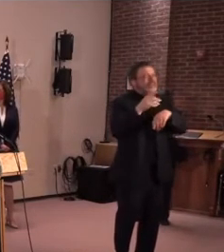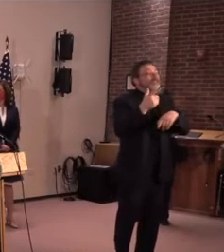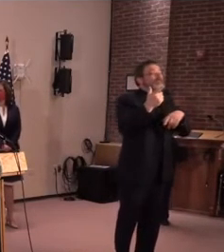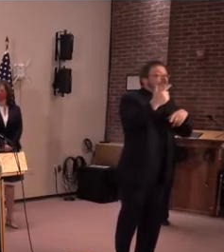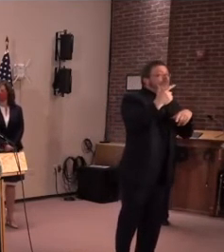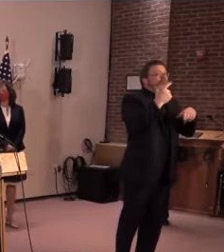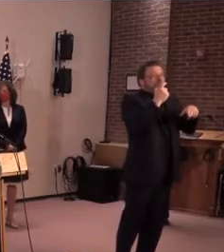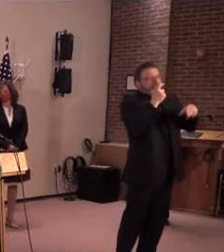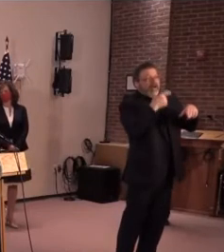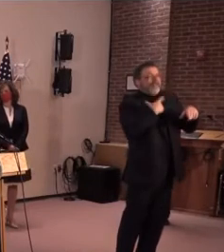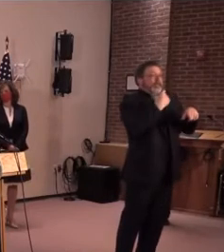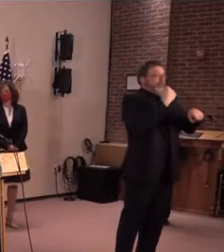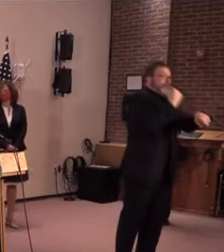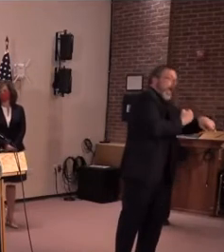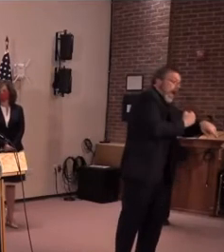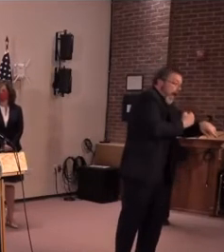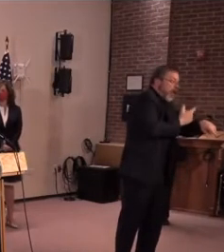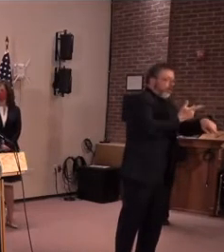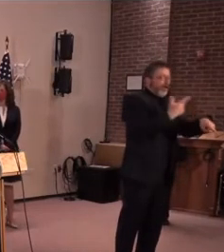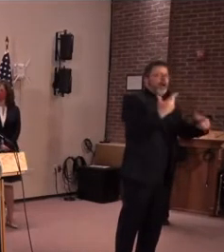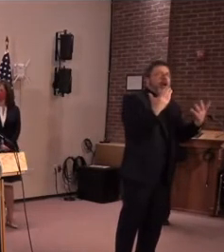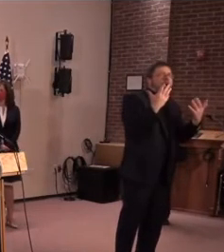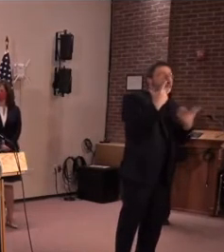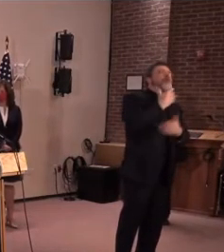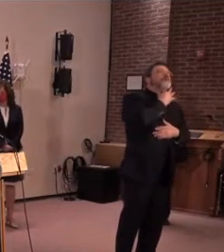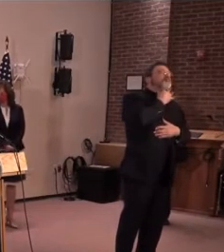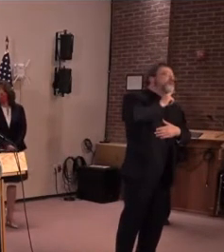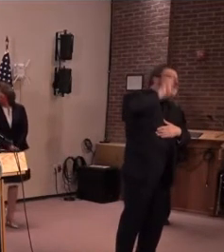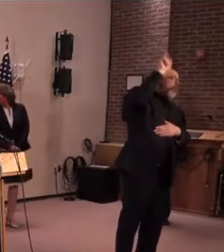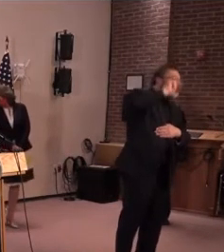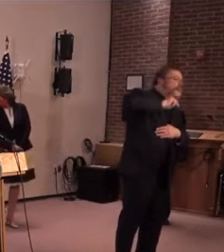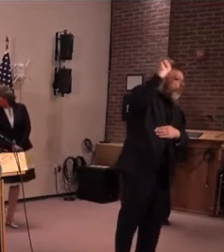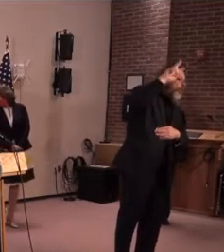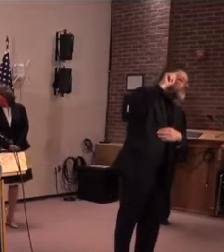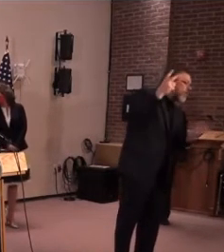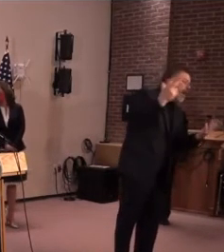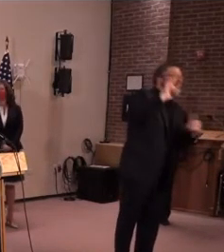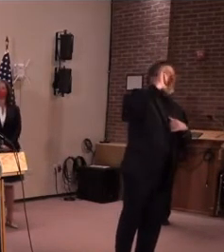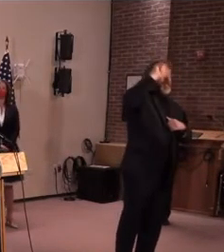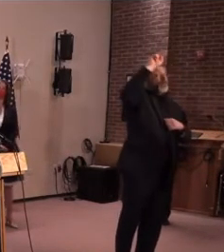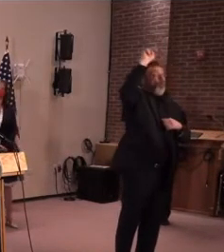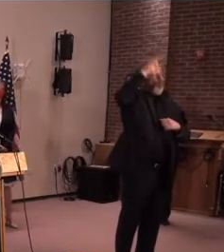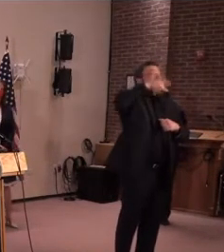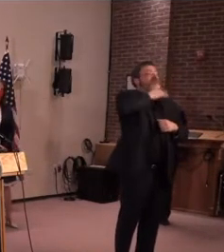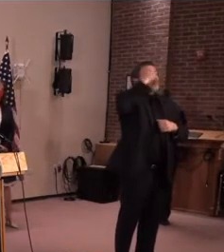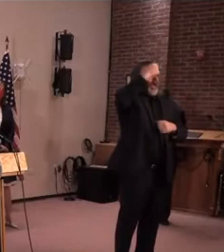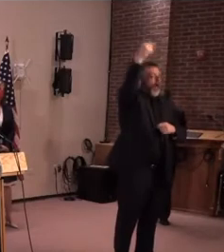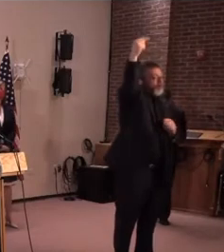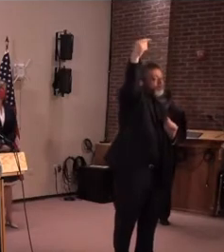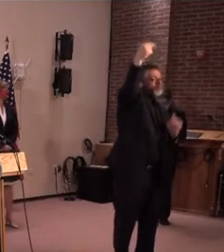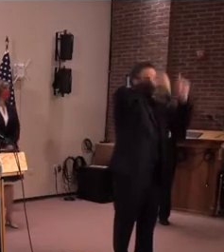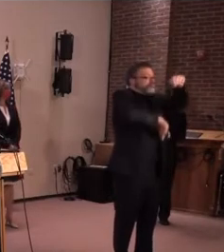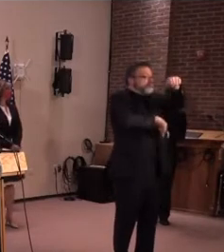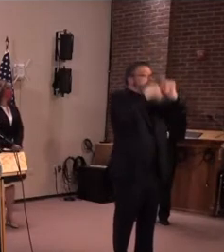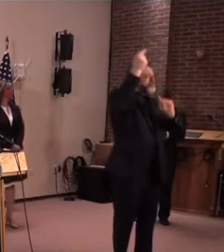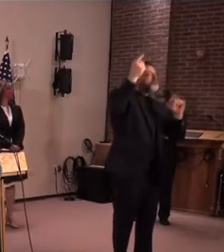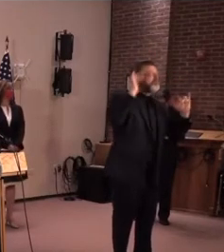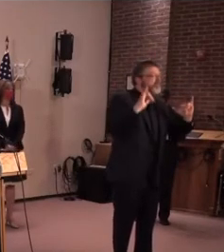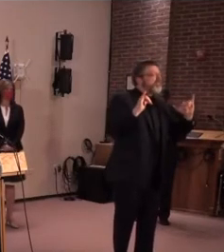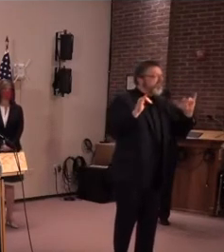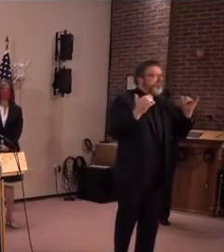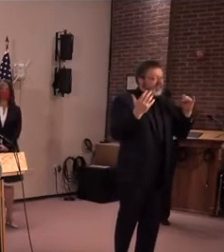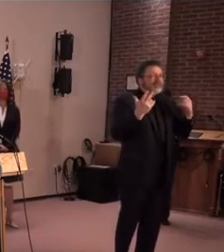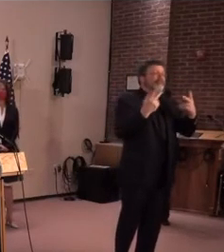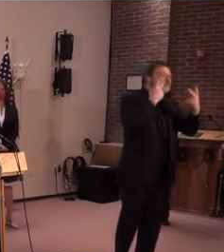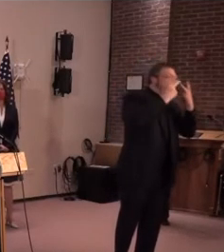Vermont. We're recognizing the uniqueness of our regions and the power of consumer spending. The bulk of